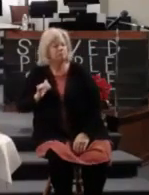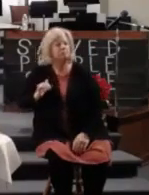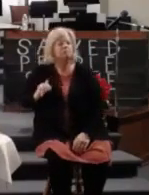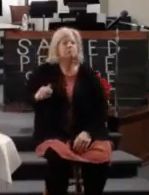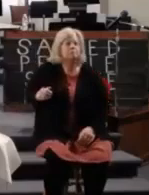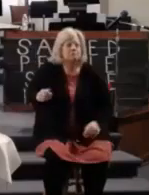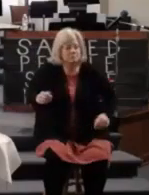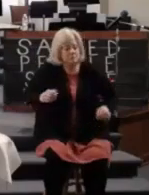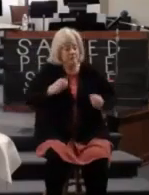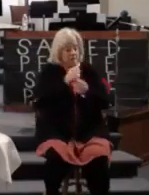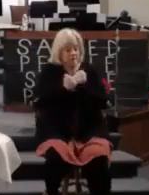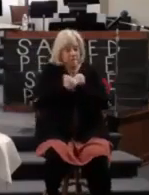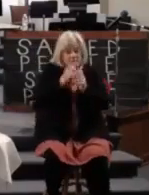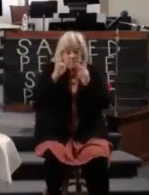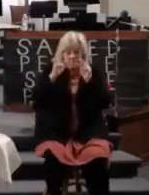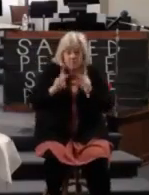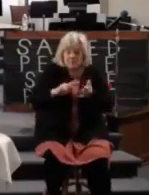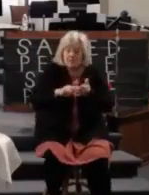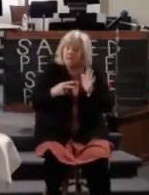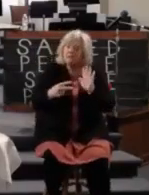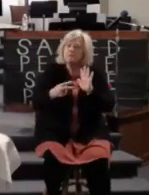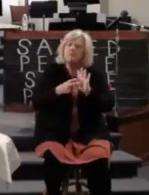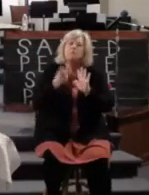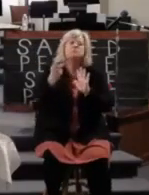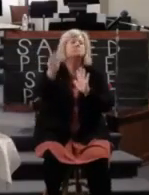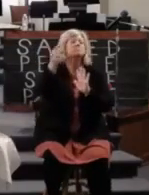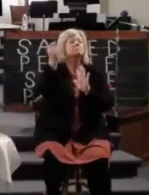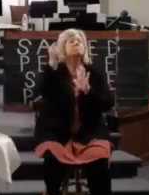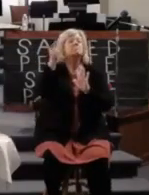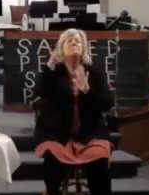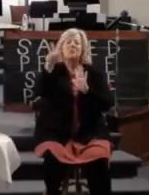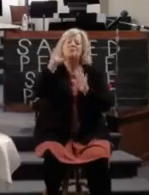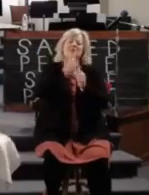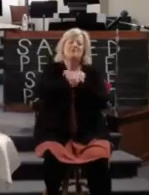Loving someone doesn't mean automatic love in return.